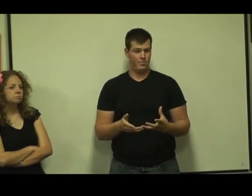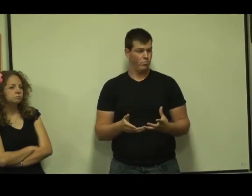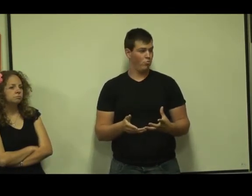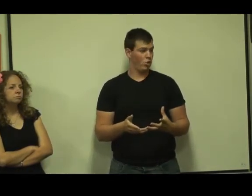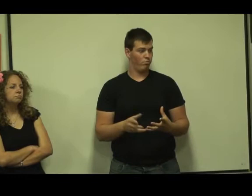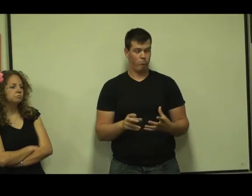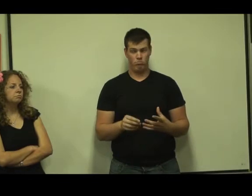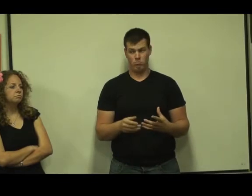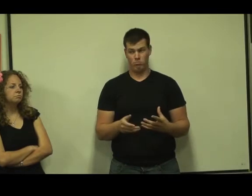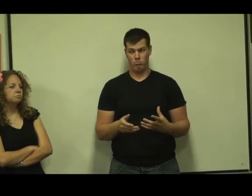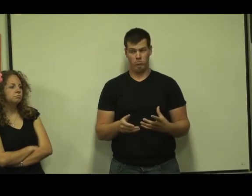No?